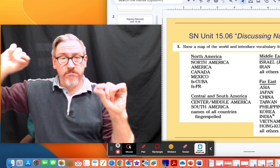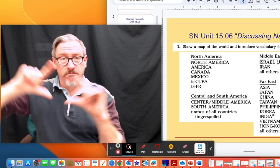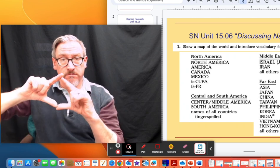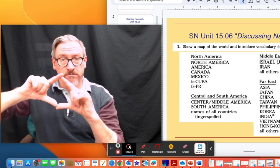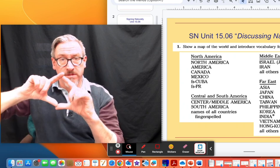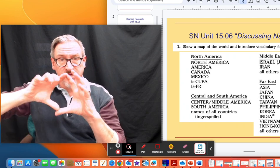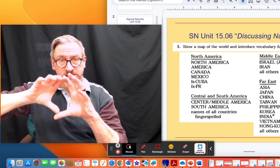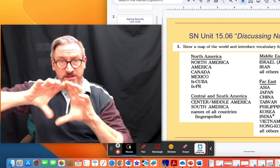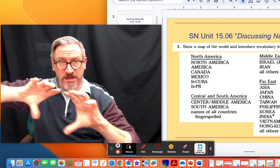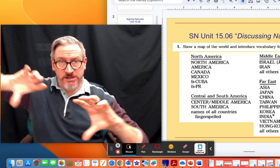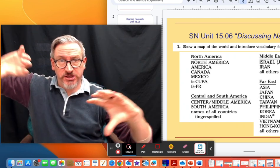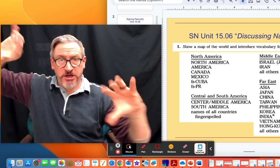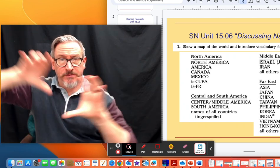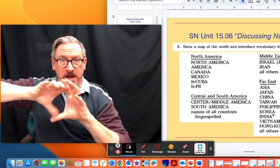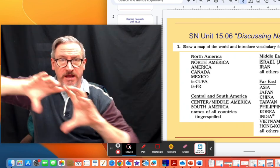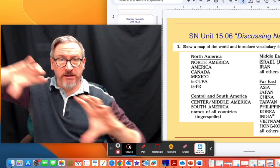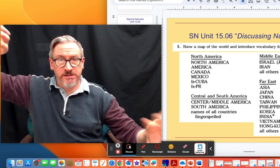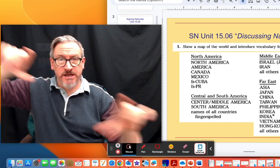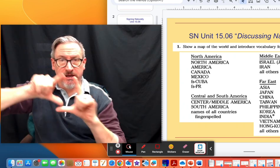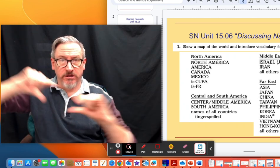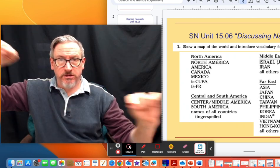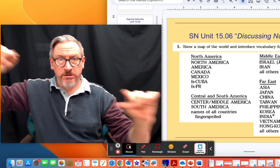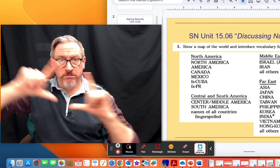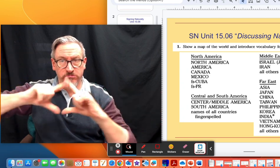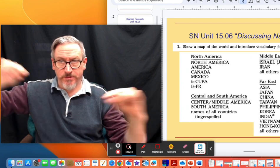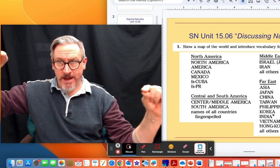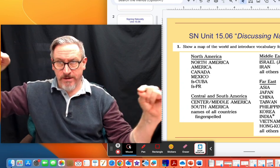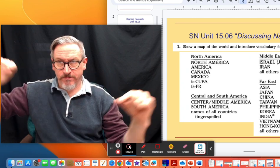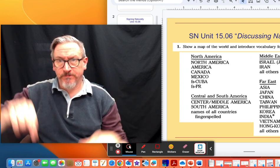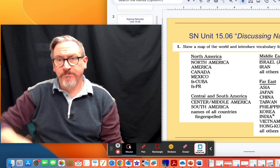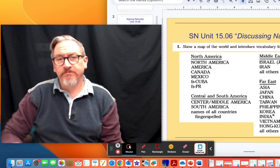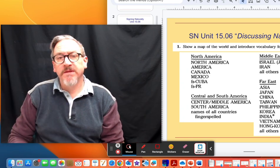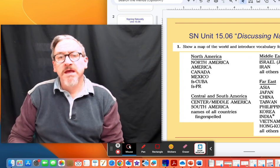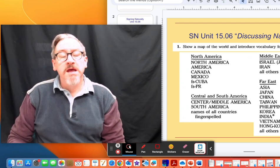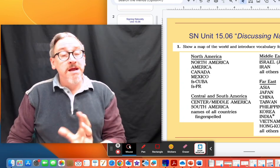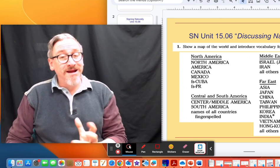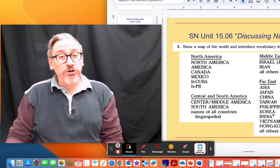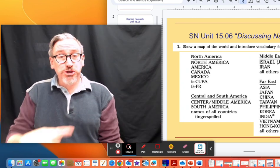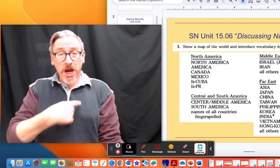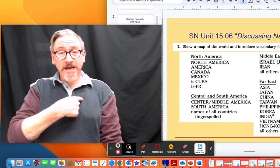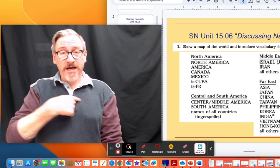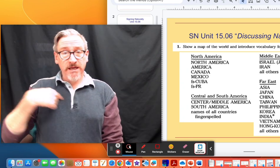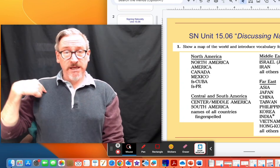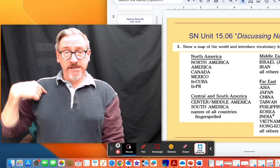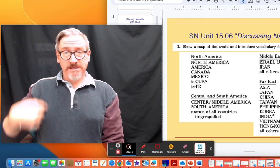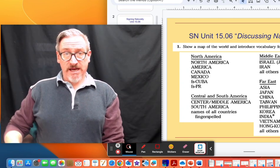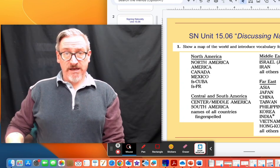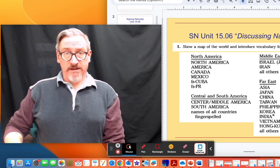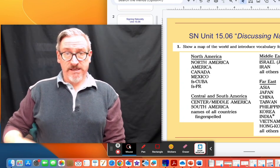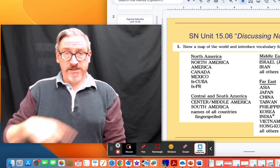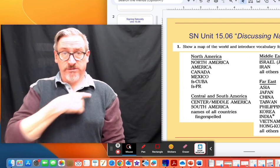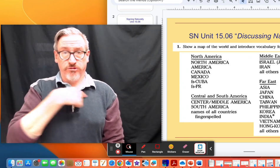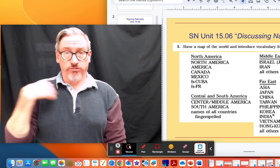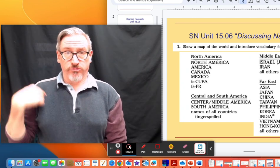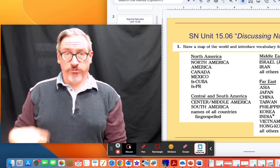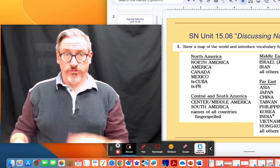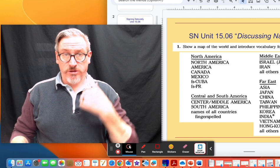Japan it's the shape the islands take. Japan. Now China is signed